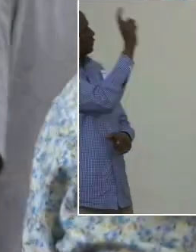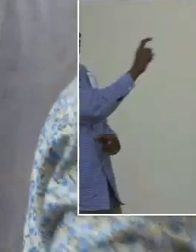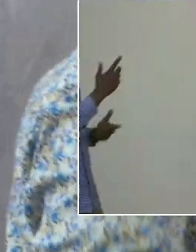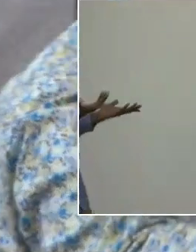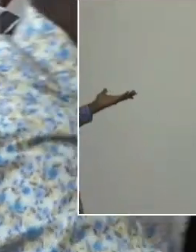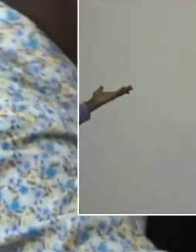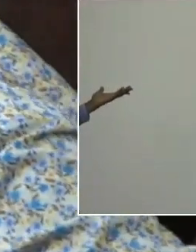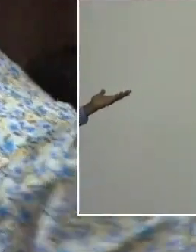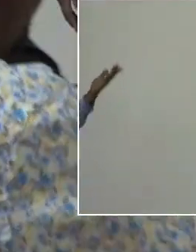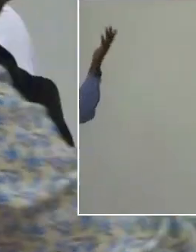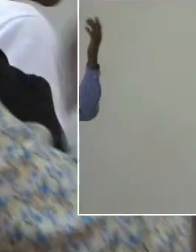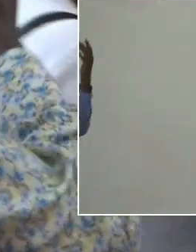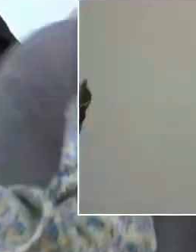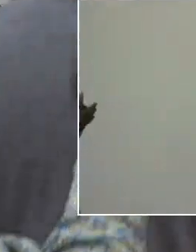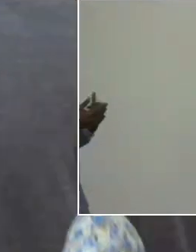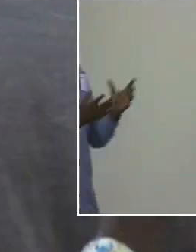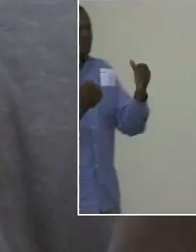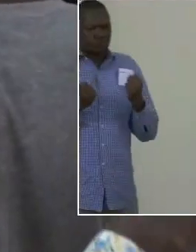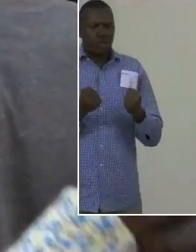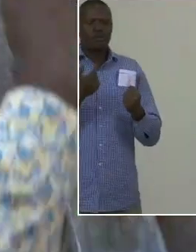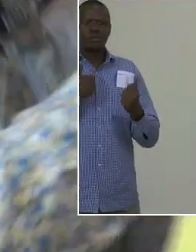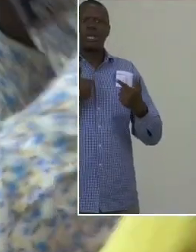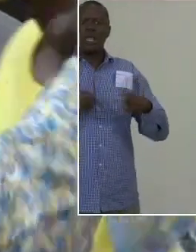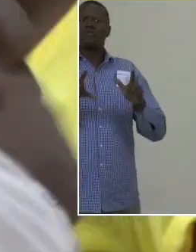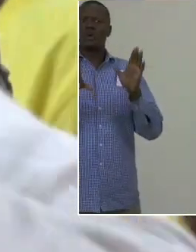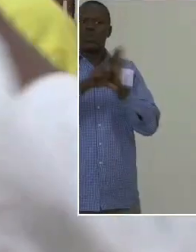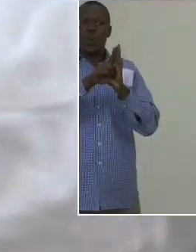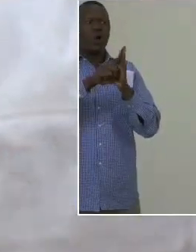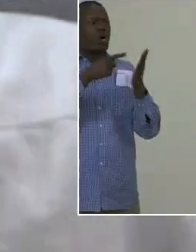Are they approved to drive in Kenya?